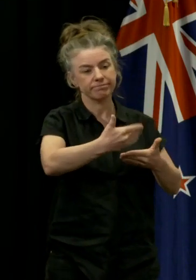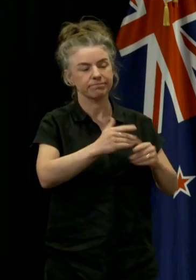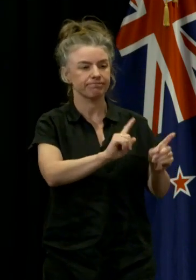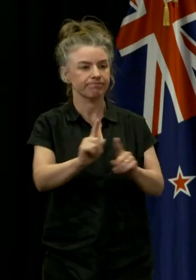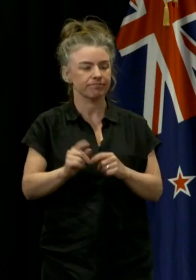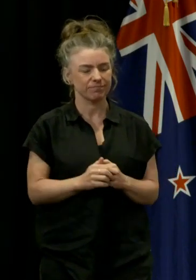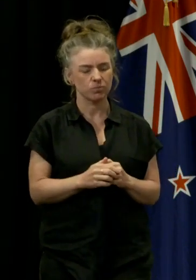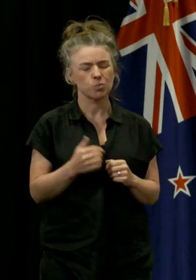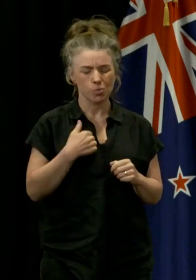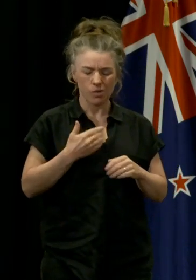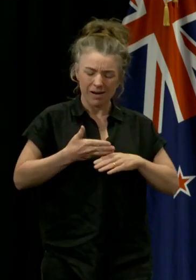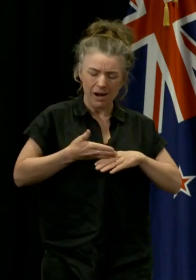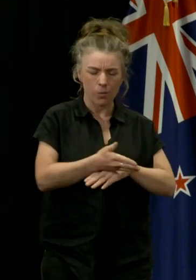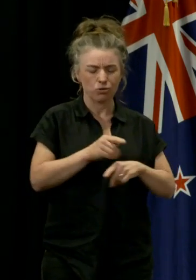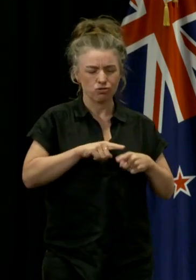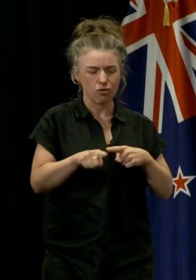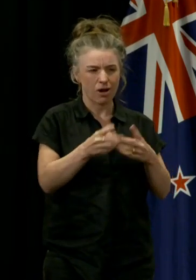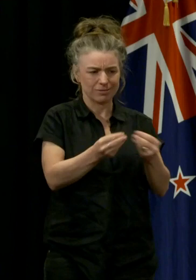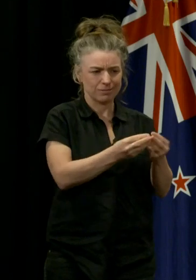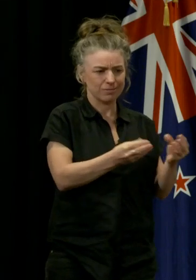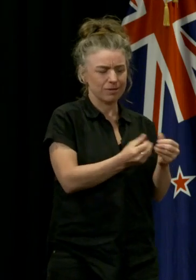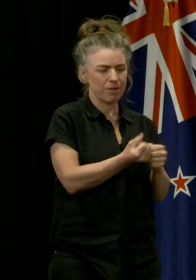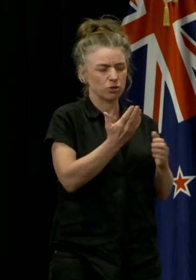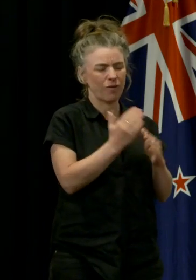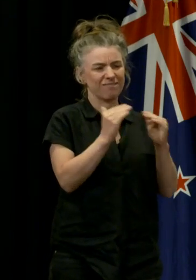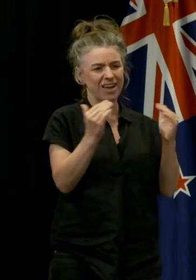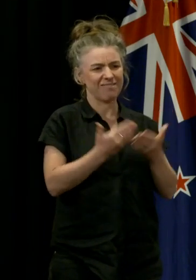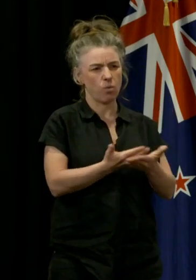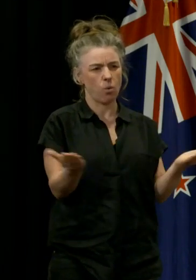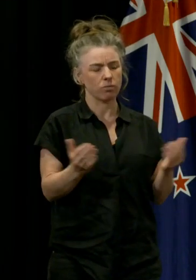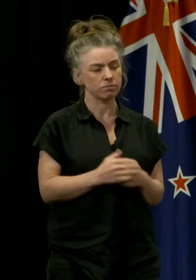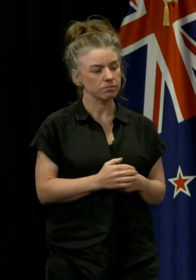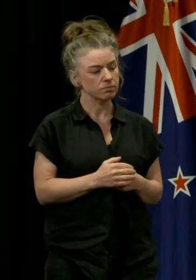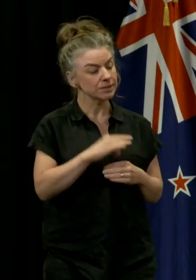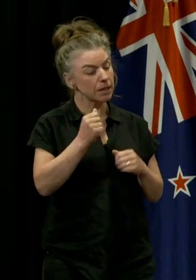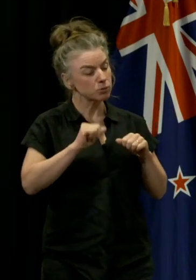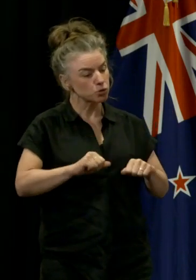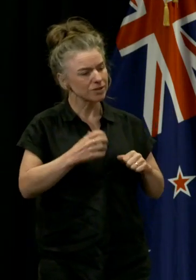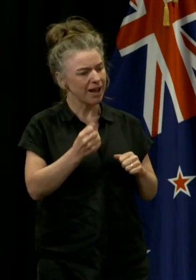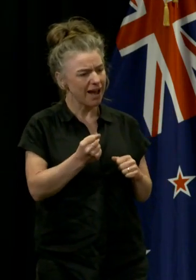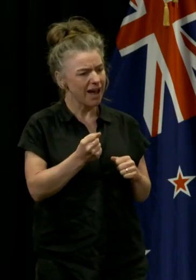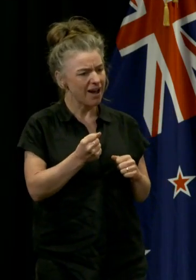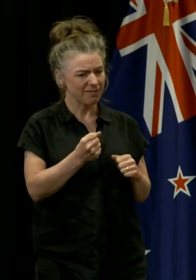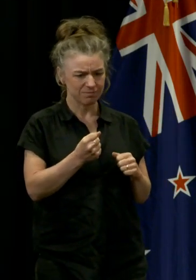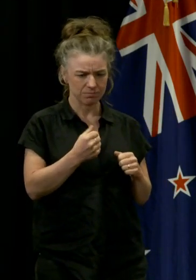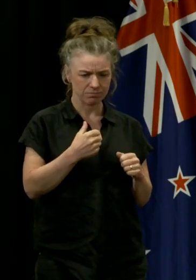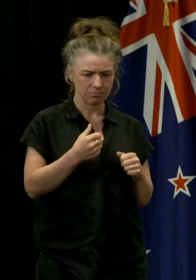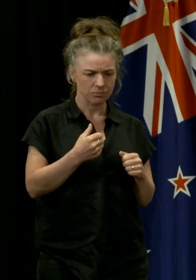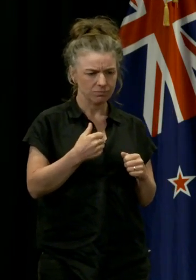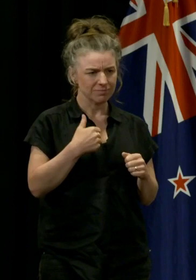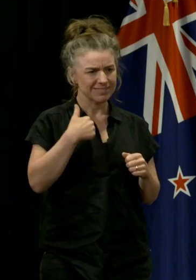sure that as much as possible we overcome those equity issues. Children with learning difficulties, how will you cater to